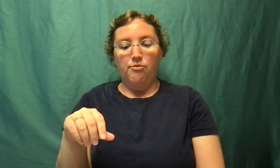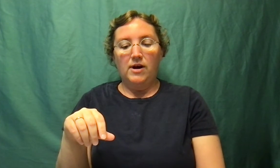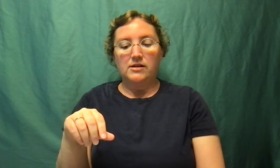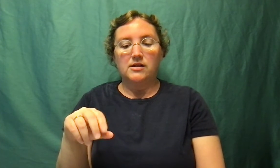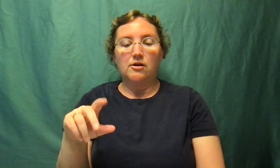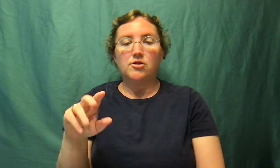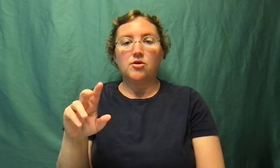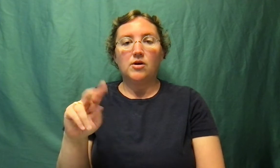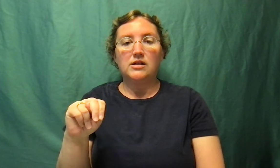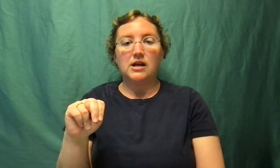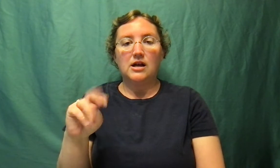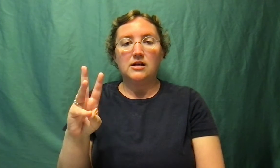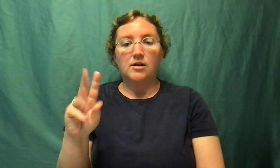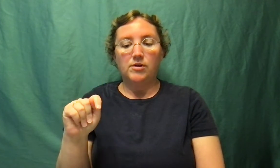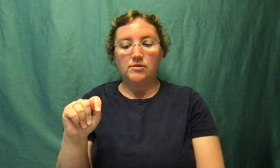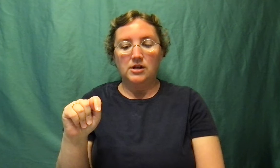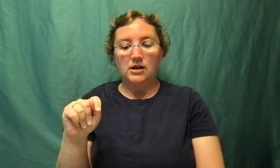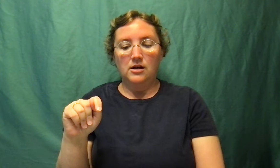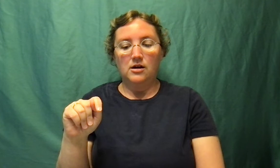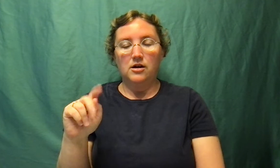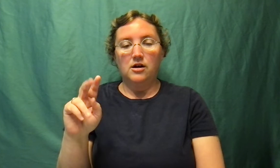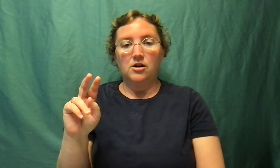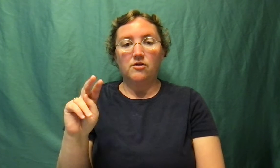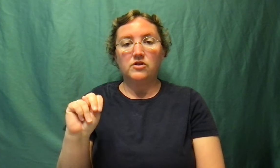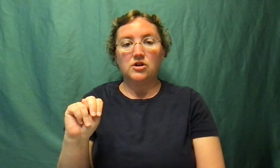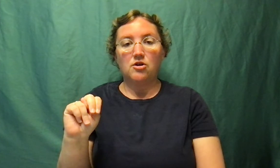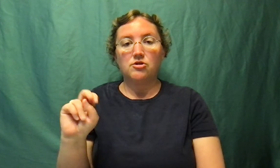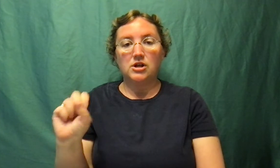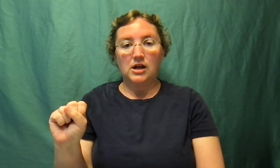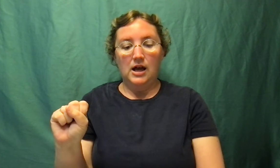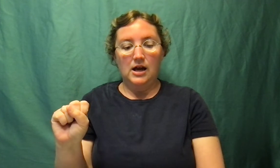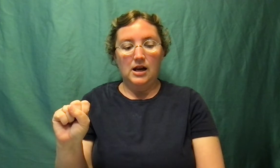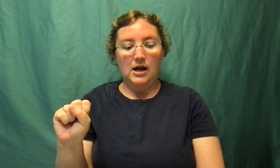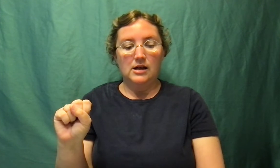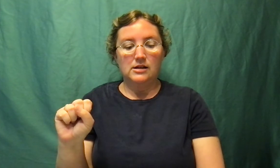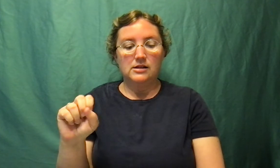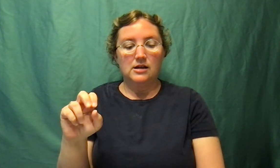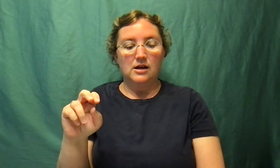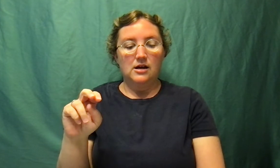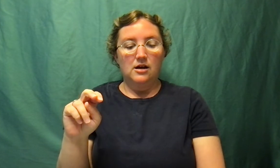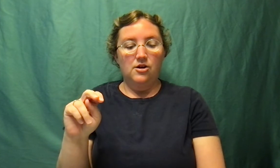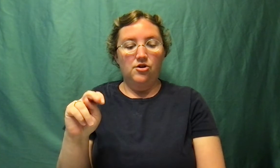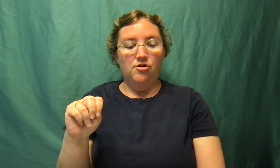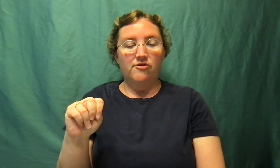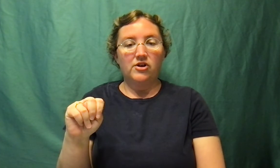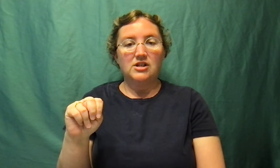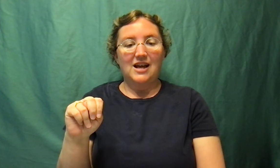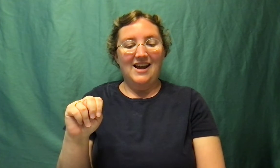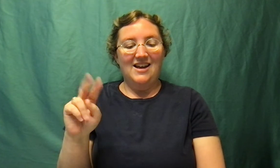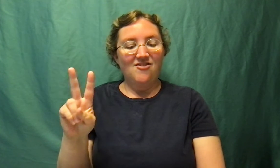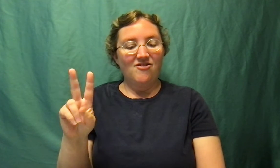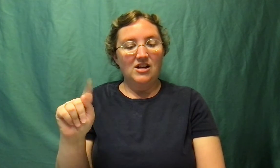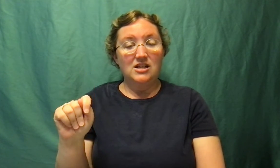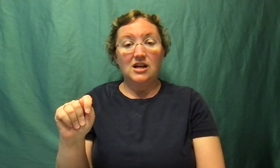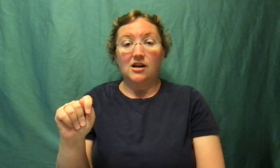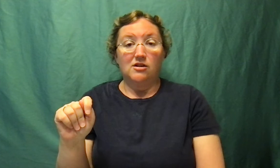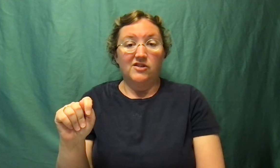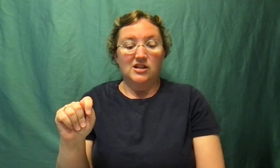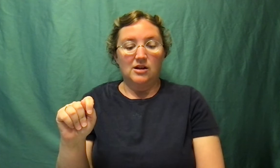Northwest Territories, NWT. Nova Scotia, NS. Nunavut, NVT. I don't know if I said that right